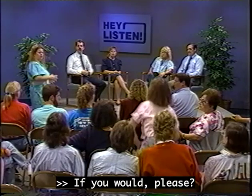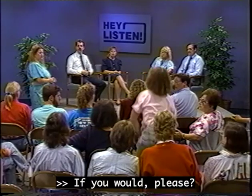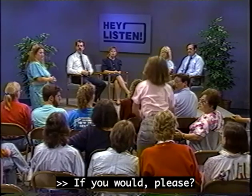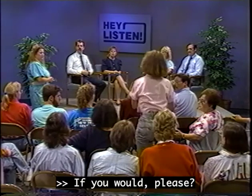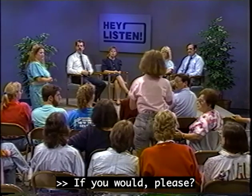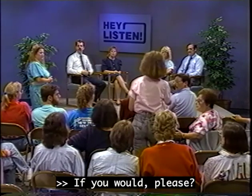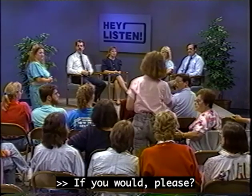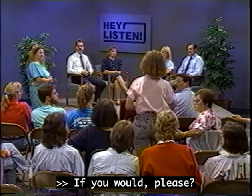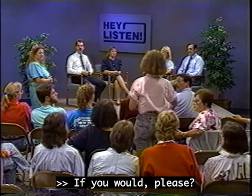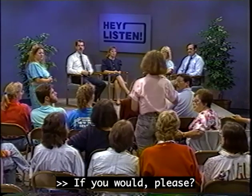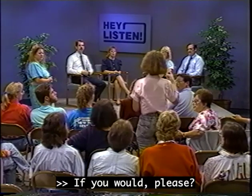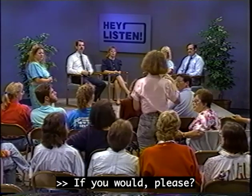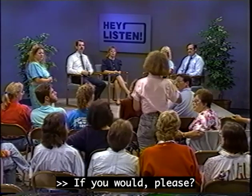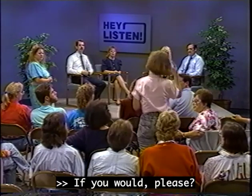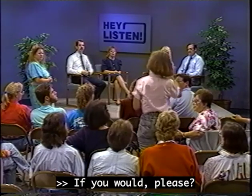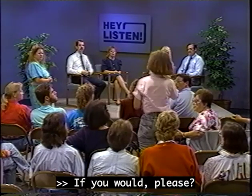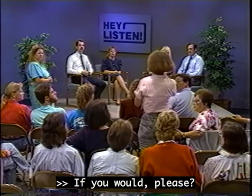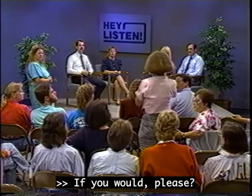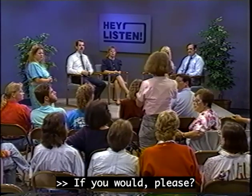If you would, please.